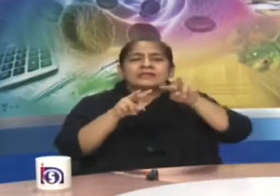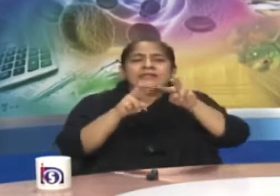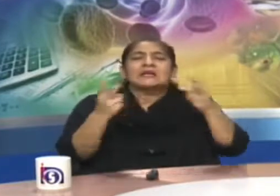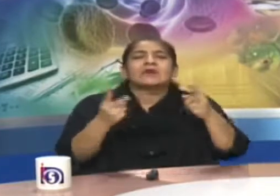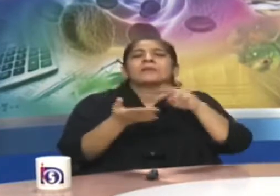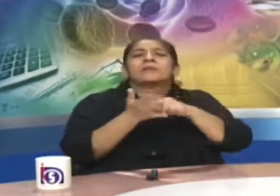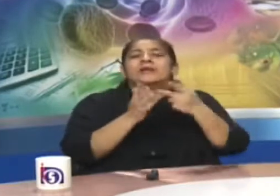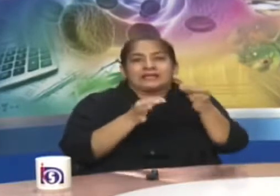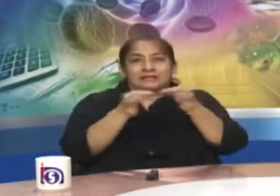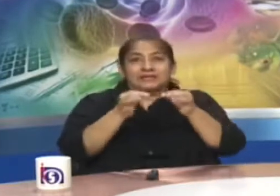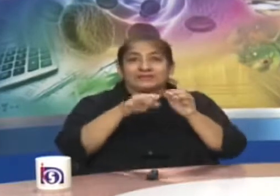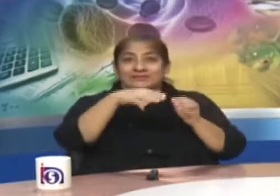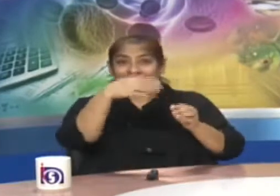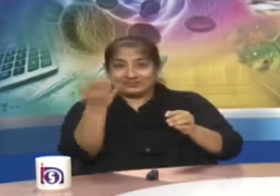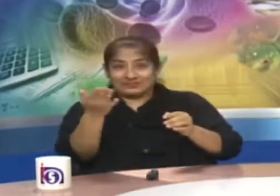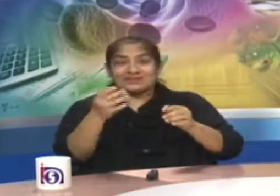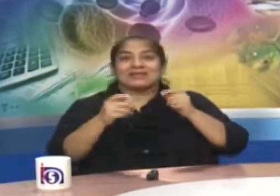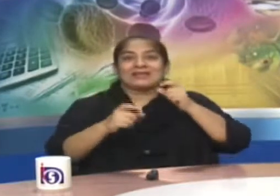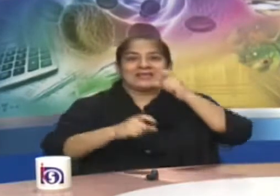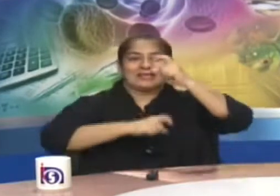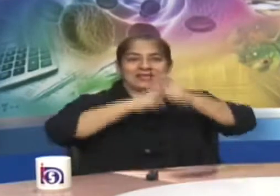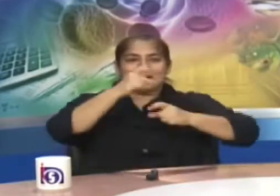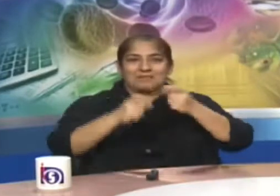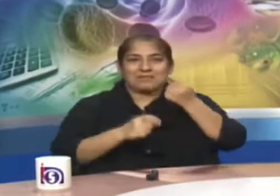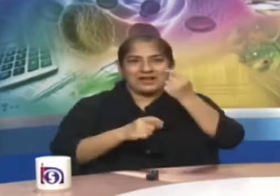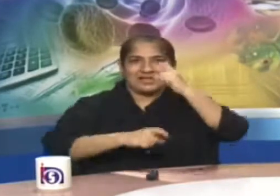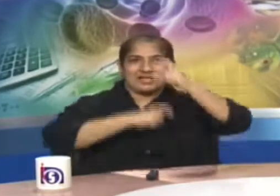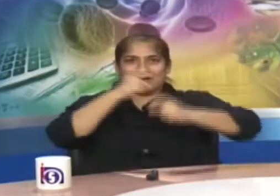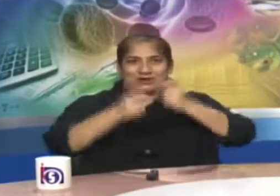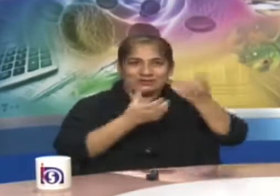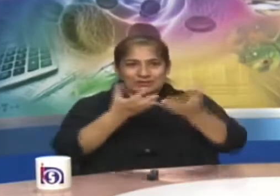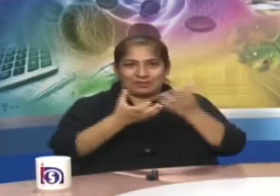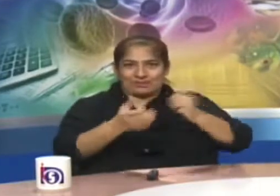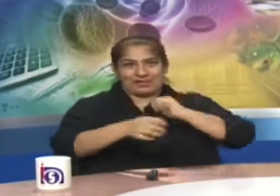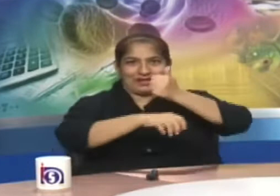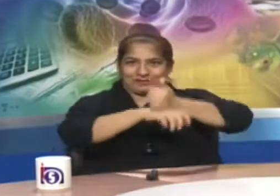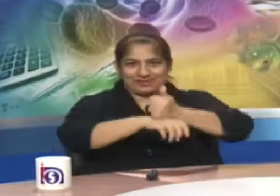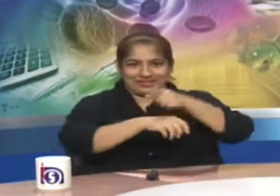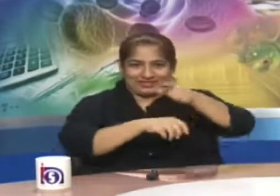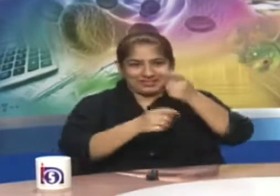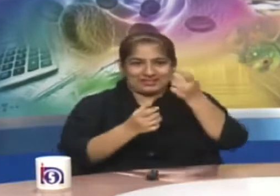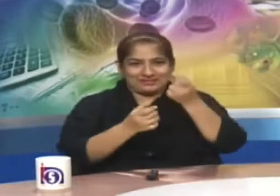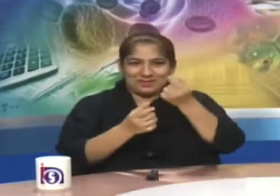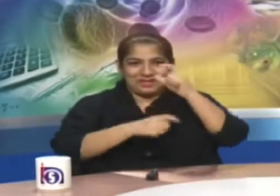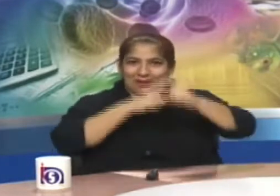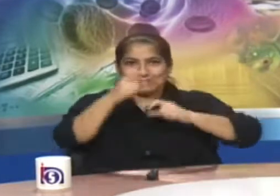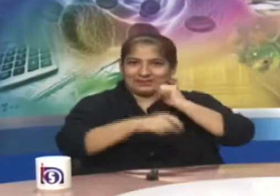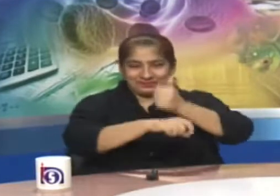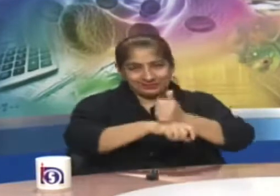Let's now understand the word basis, which you can see on the screen. Beside that, you can see the capital market